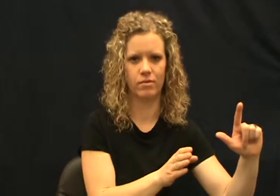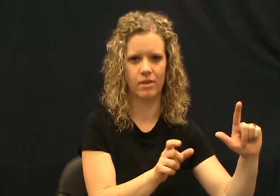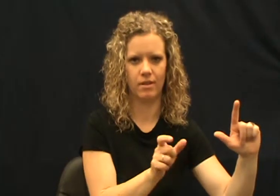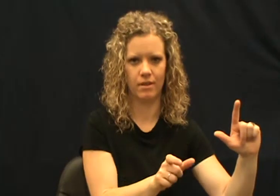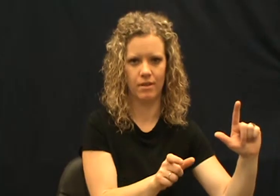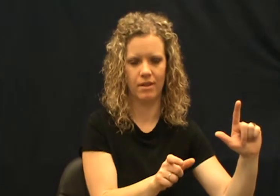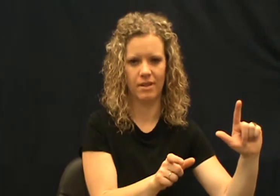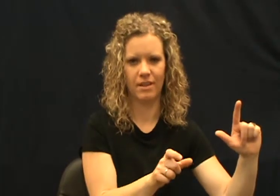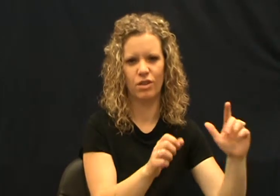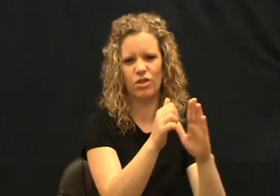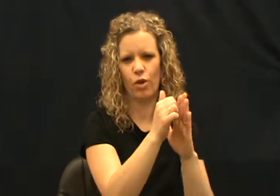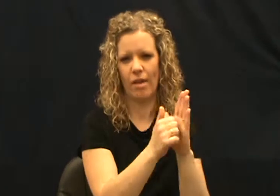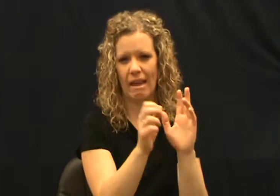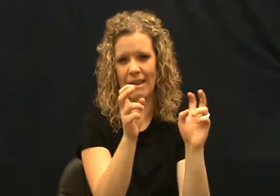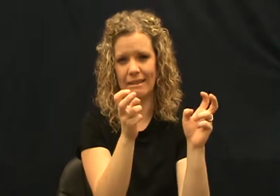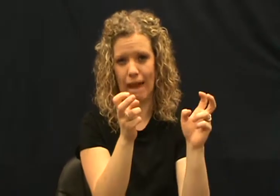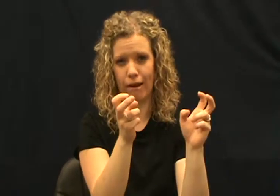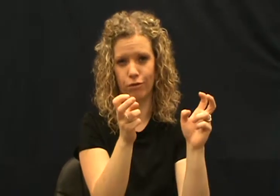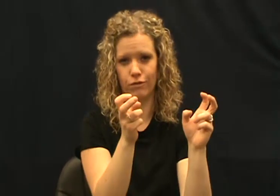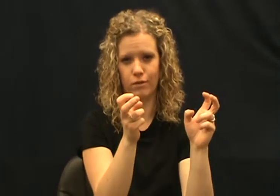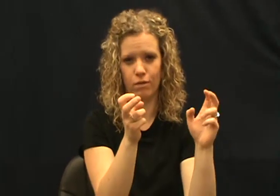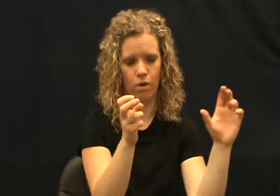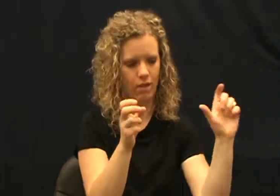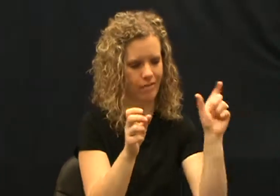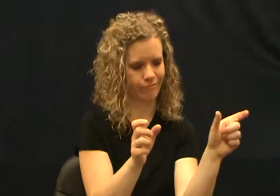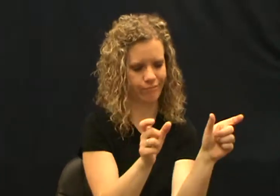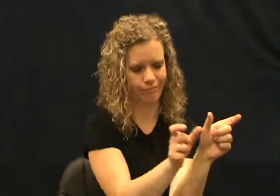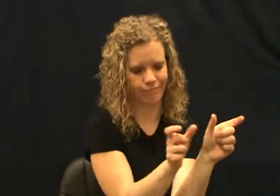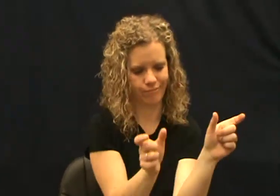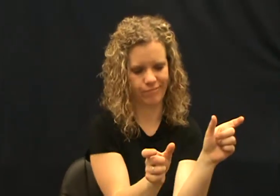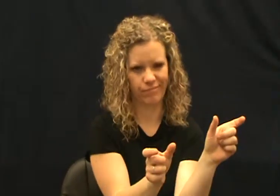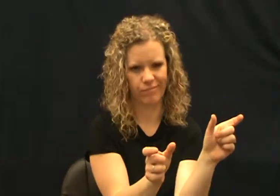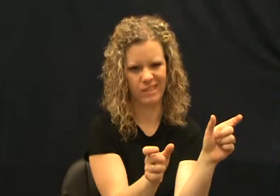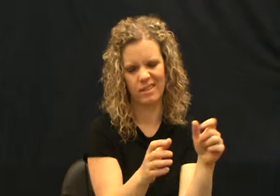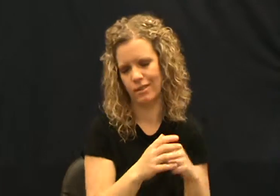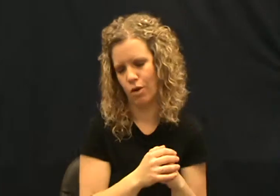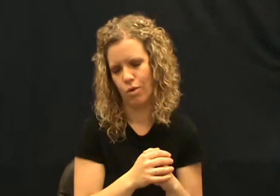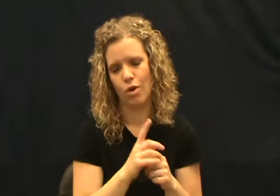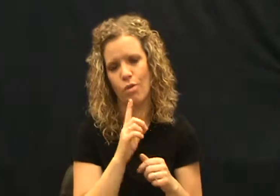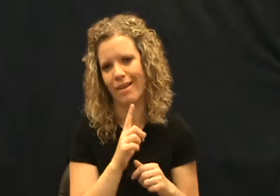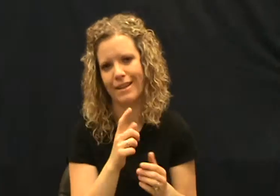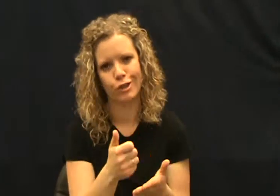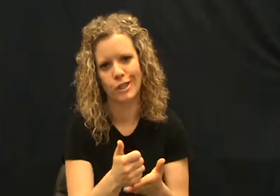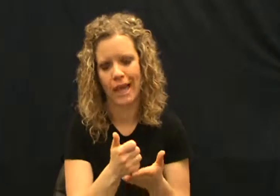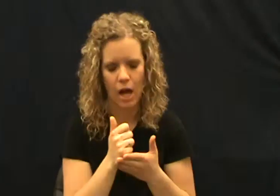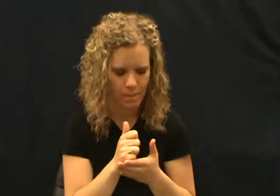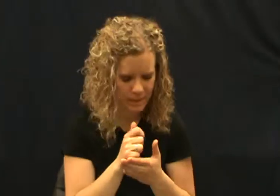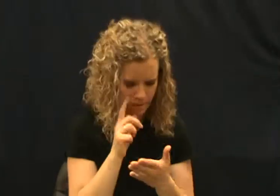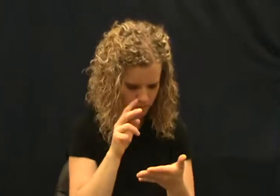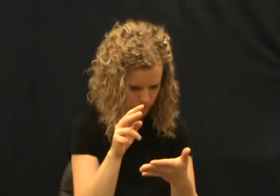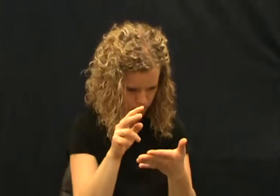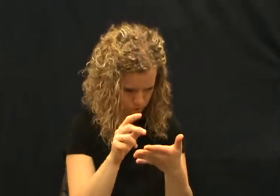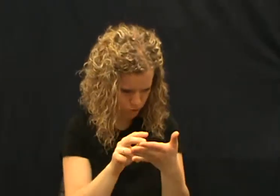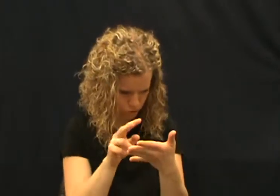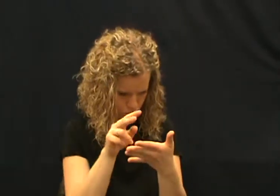to the debits would be indented to the right as well, just to help us read through these journal entries and understand what's